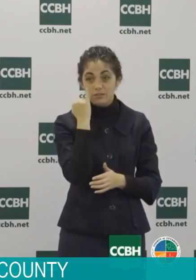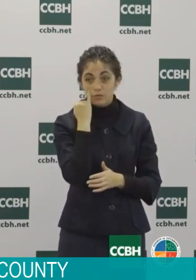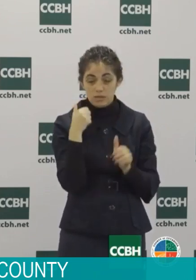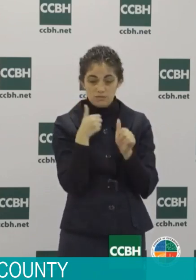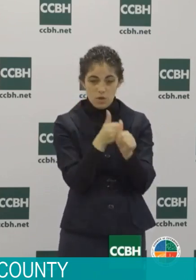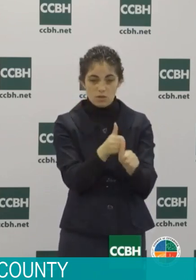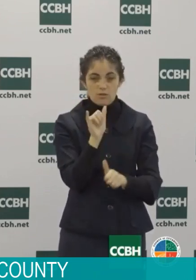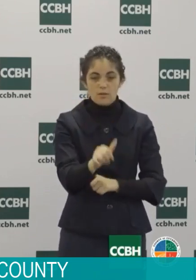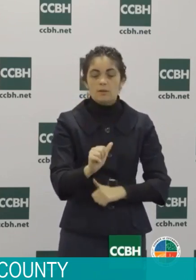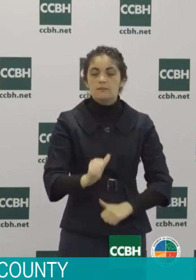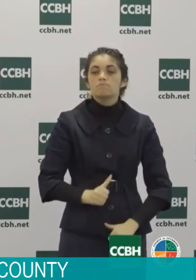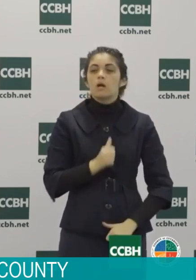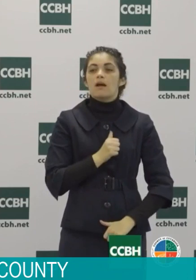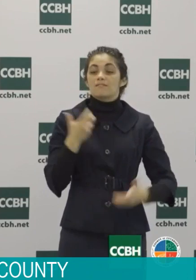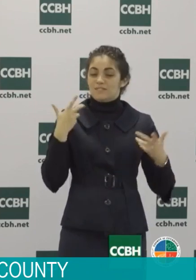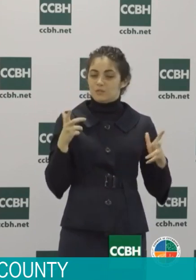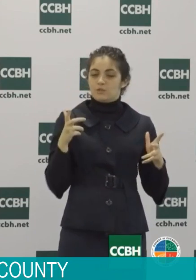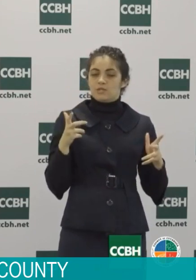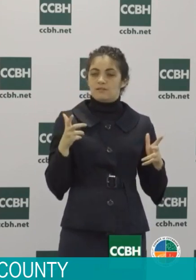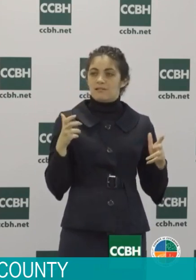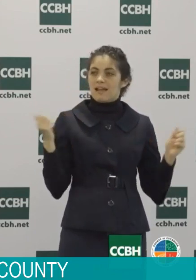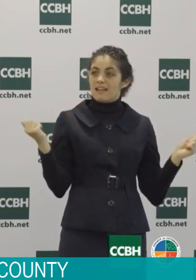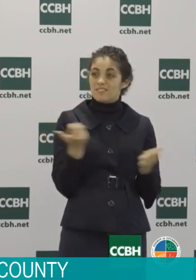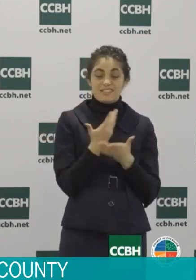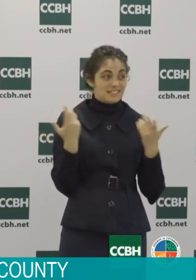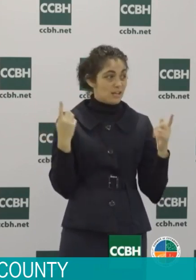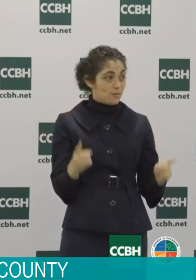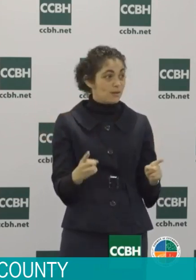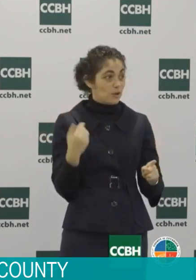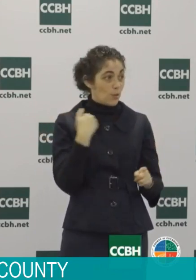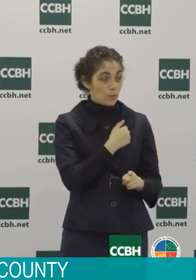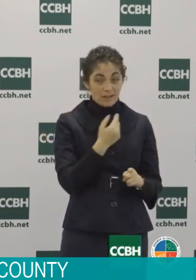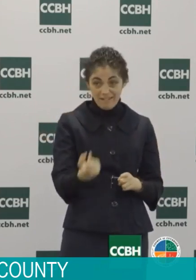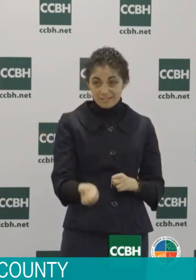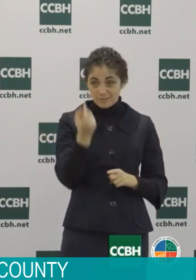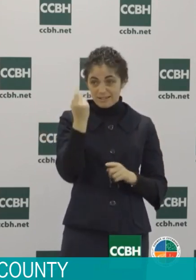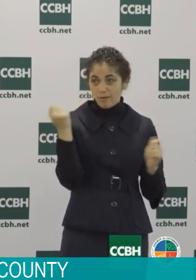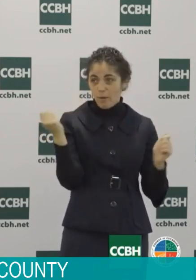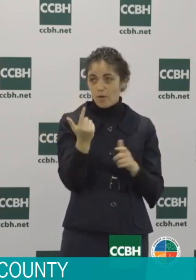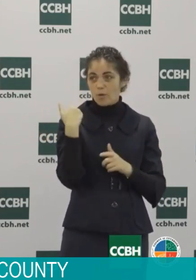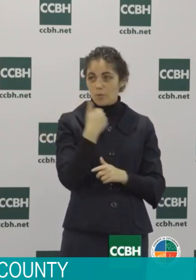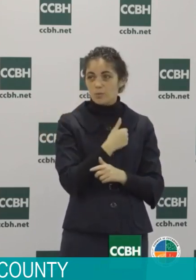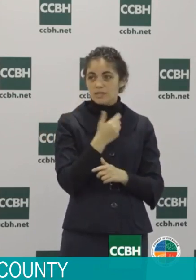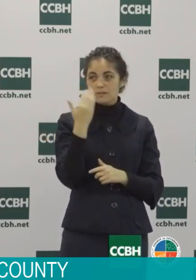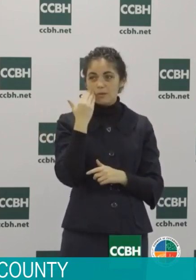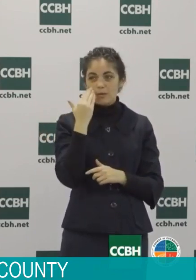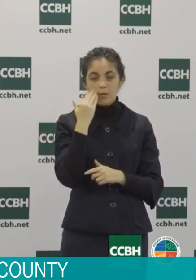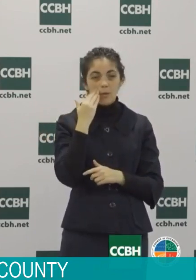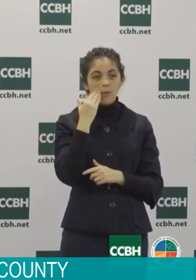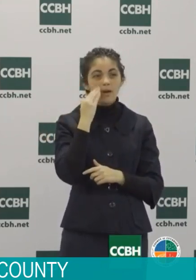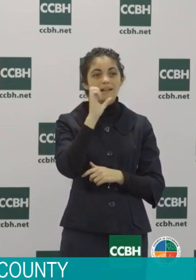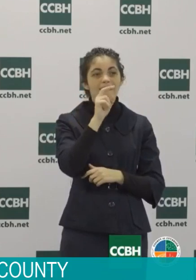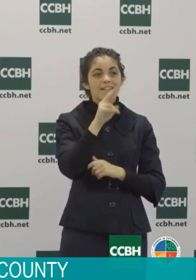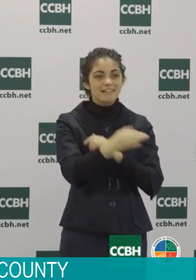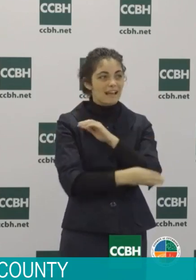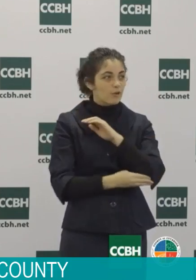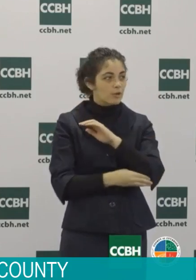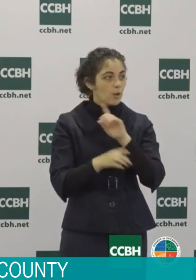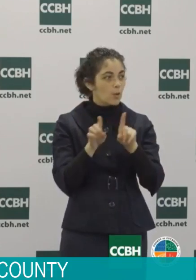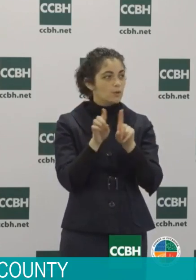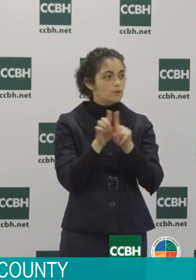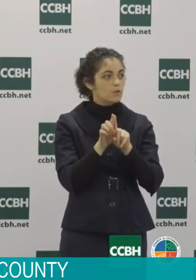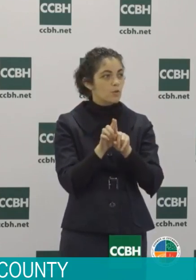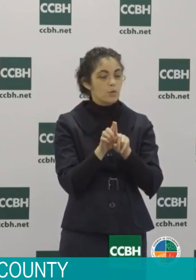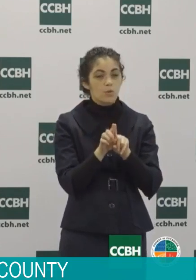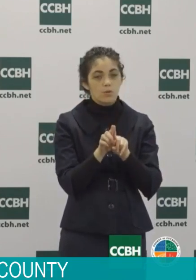we can all take pride. And at the end of the day, using data like this to help us understand where we are and where Cuyahoga County stands, and these data are